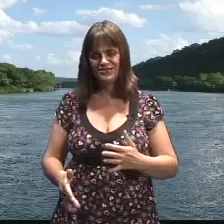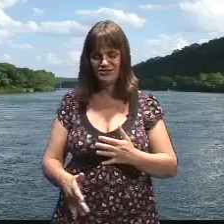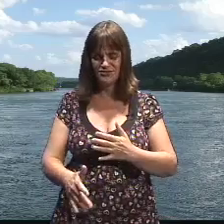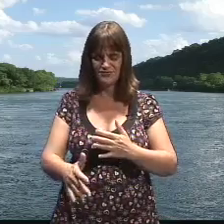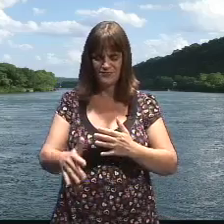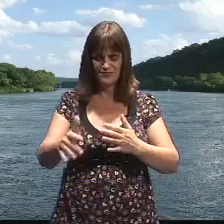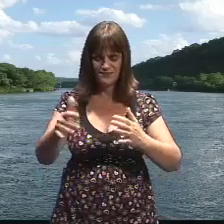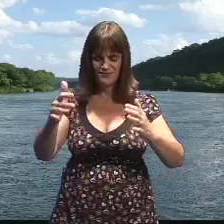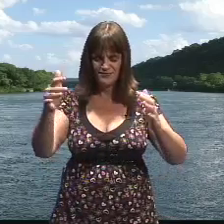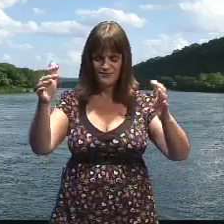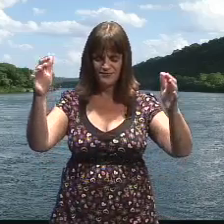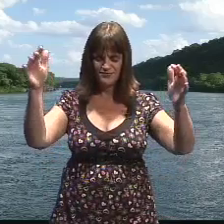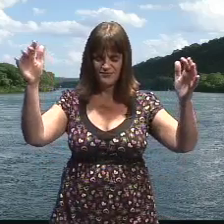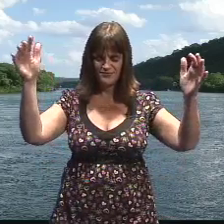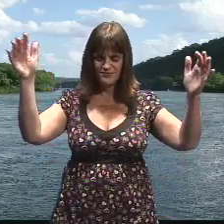show.